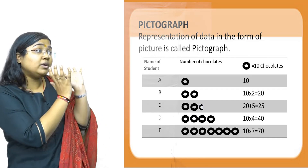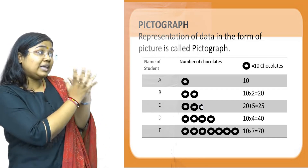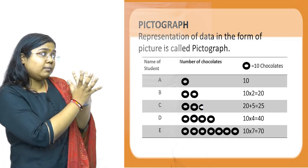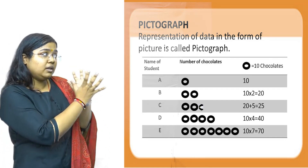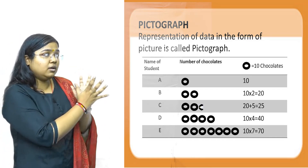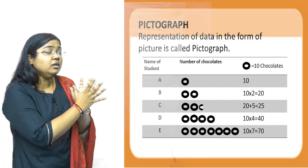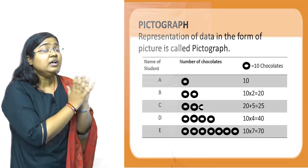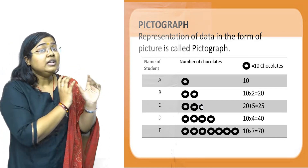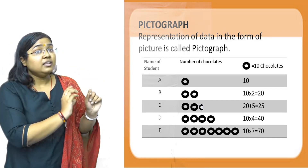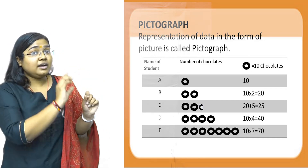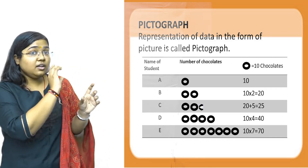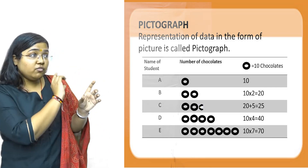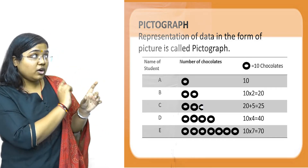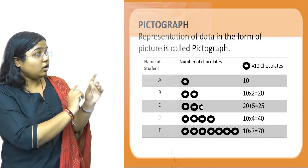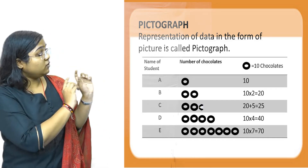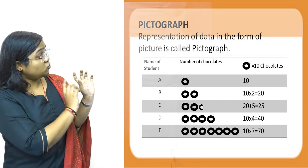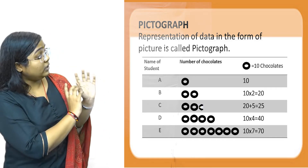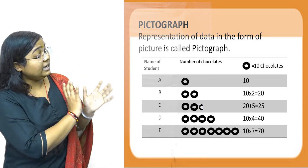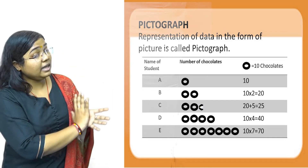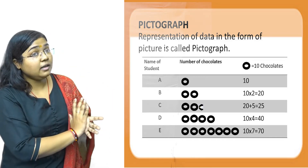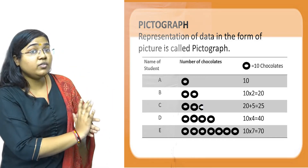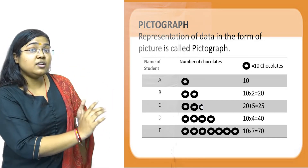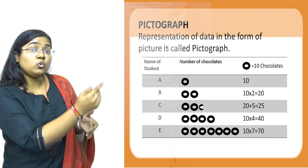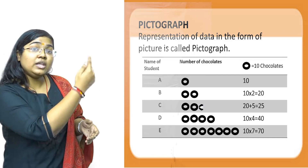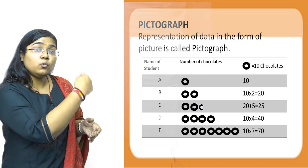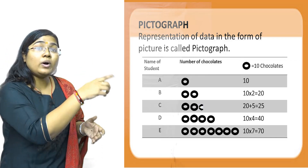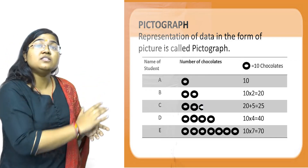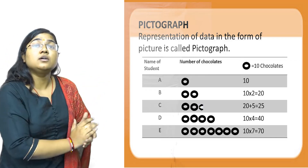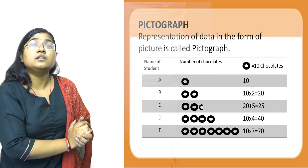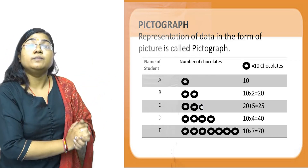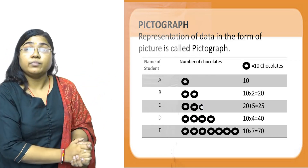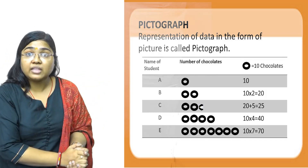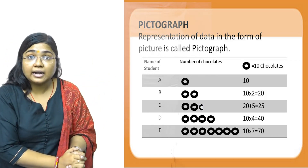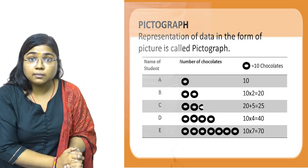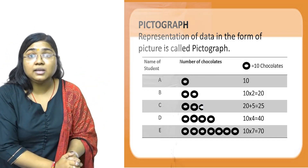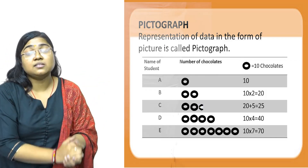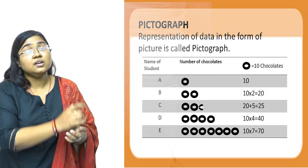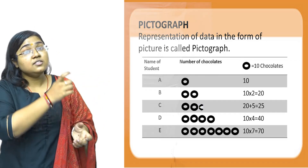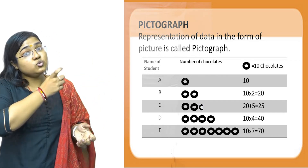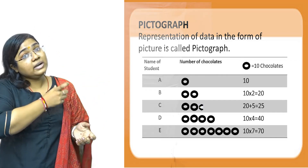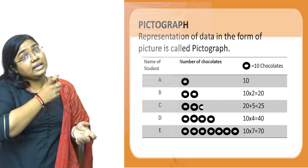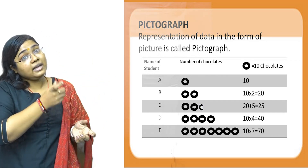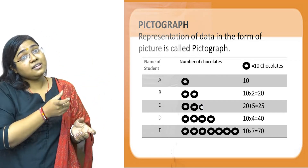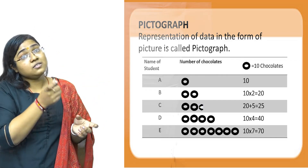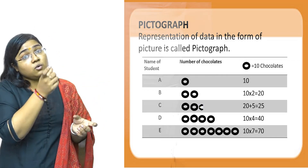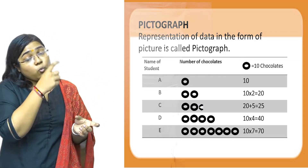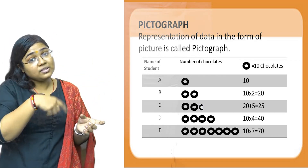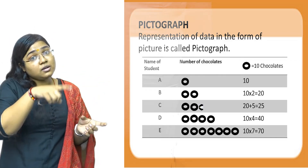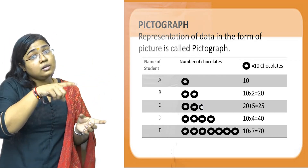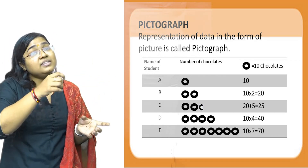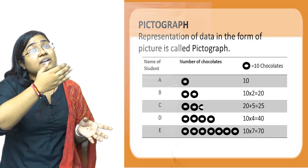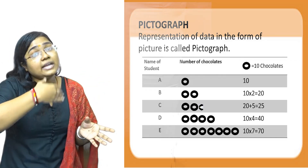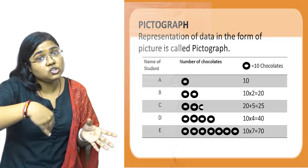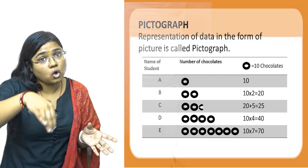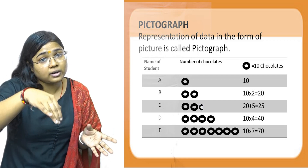pictograph, from the table here, that in front of the student A, there is only one circle. That means student A has One